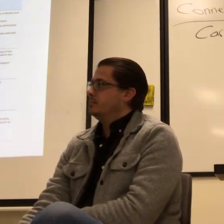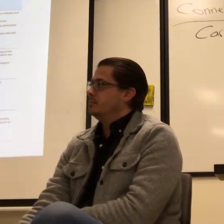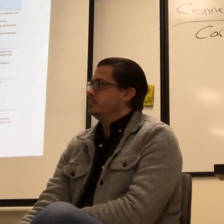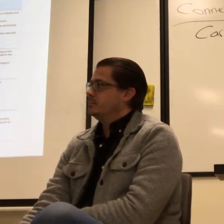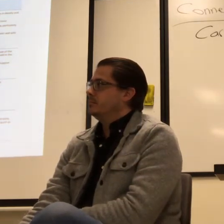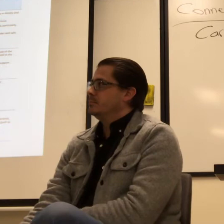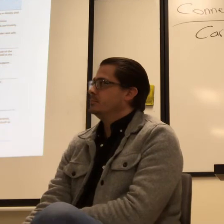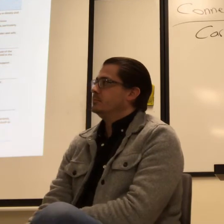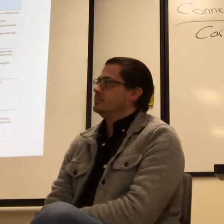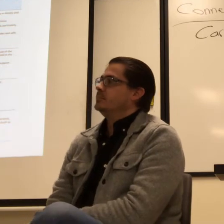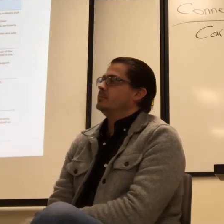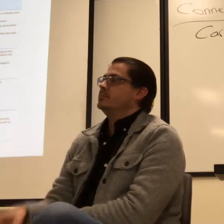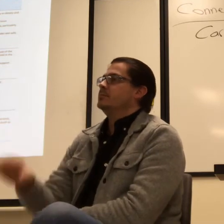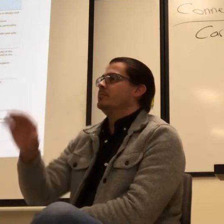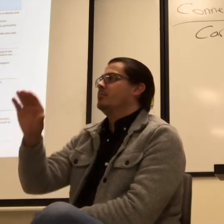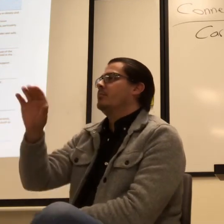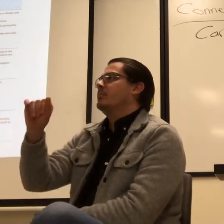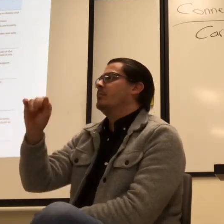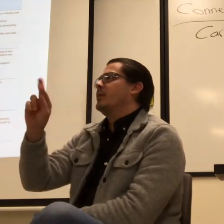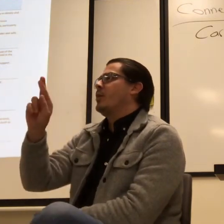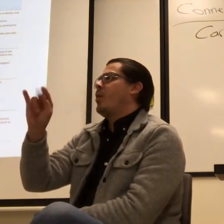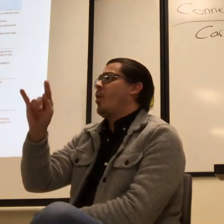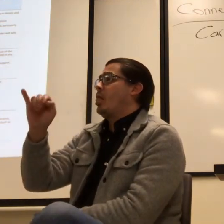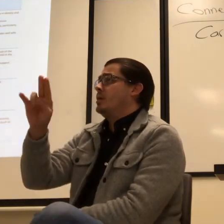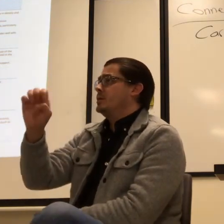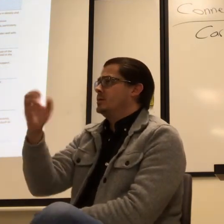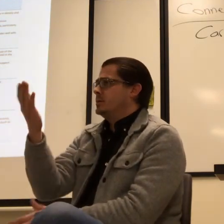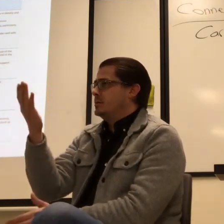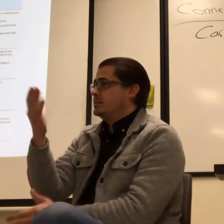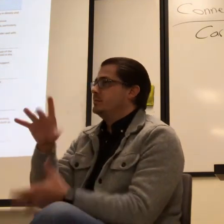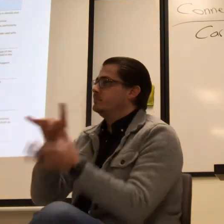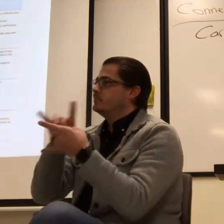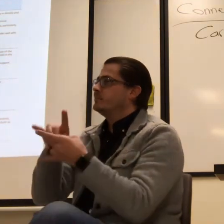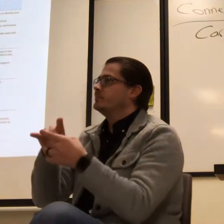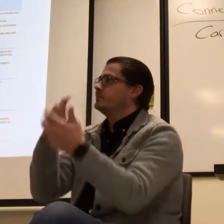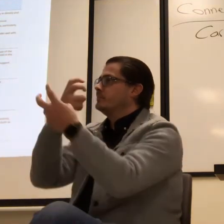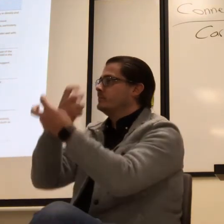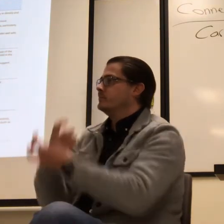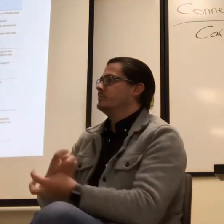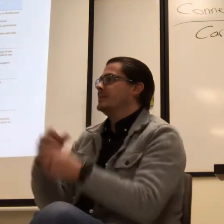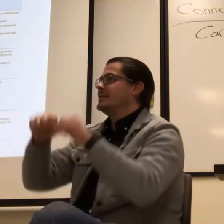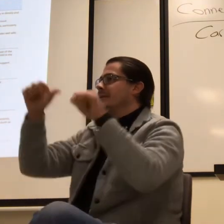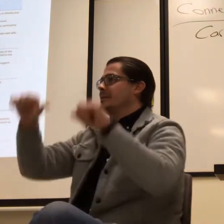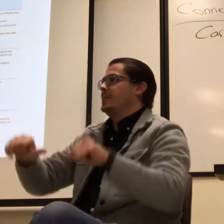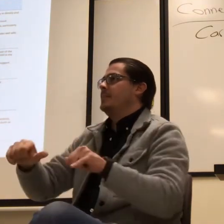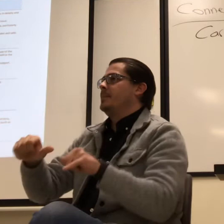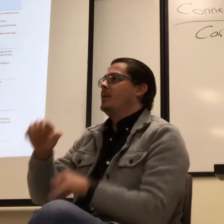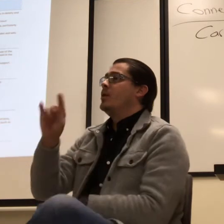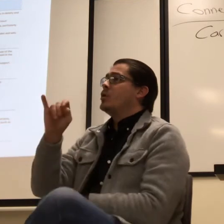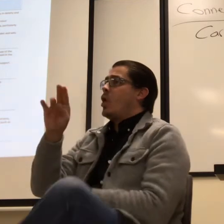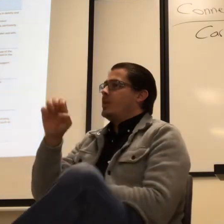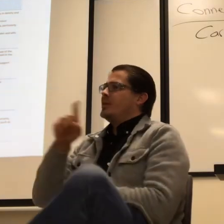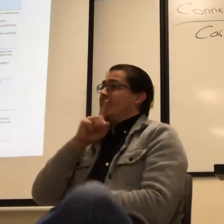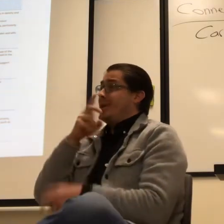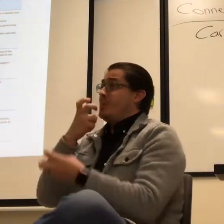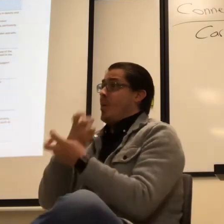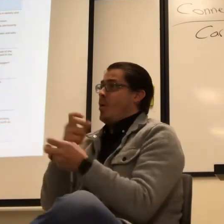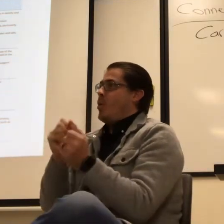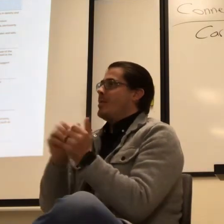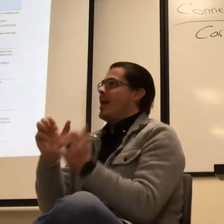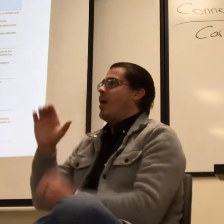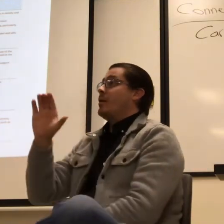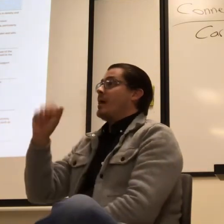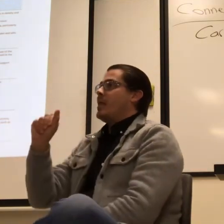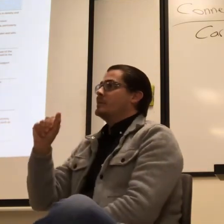Cartilage, the function of cartilage, is part of the skeletal system, and well, cartilage is basically bone, just without the calcium